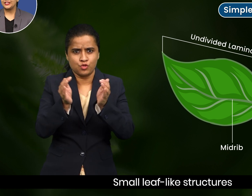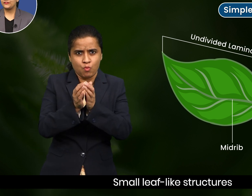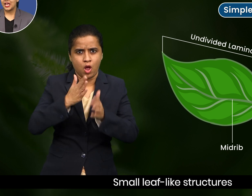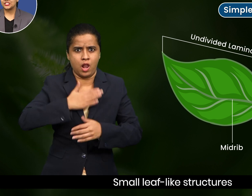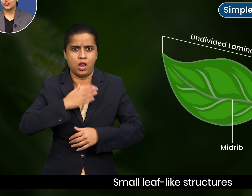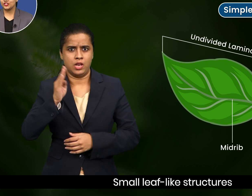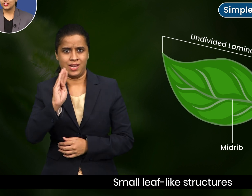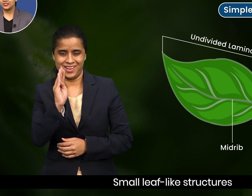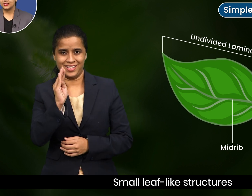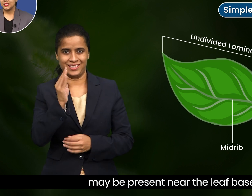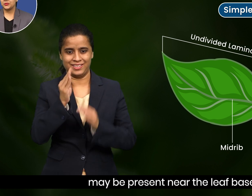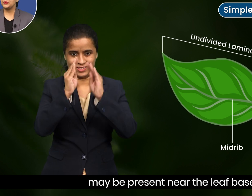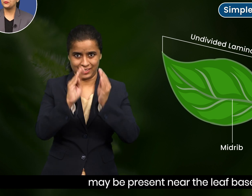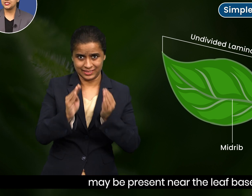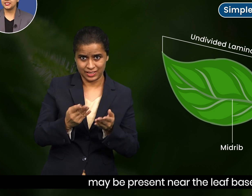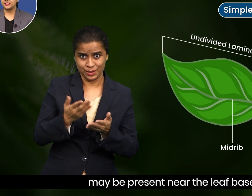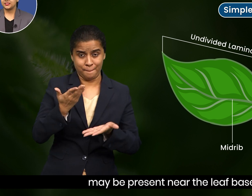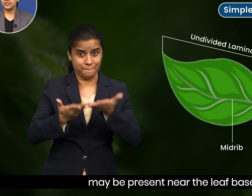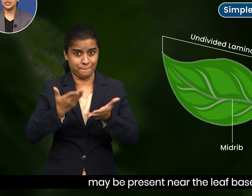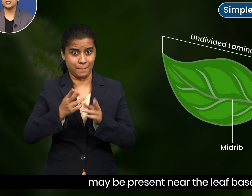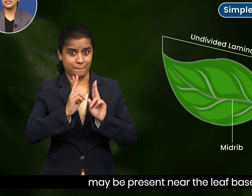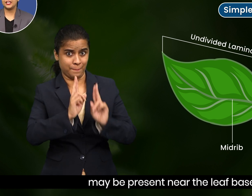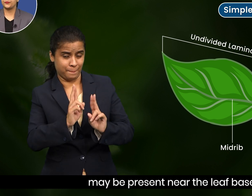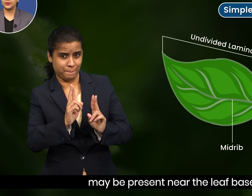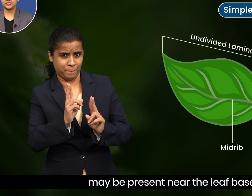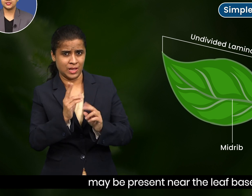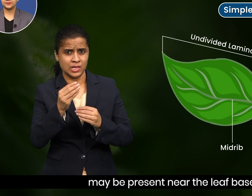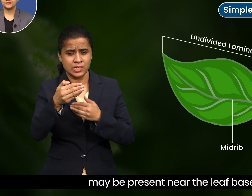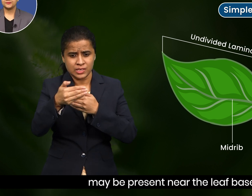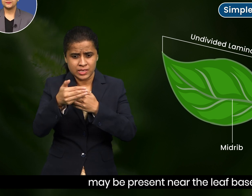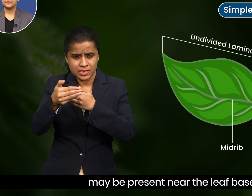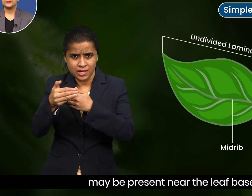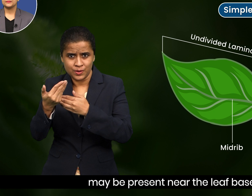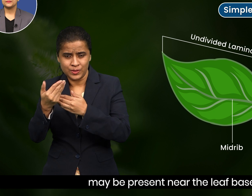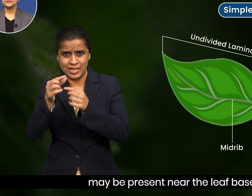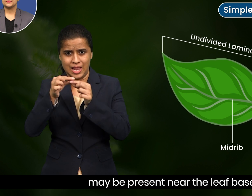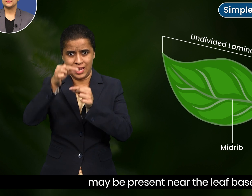Small leaf-like structures may be present near the leaf base.